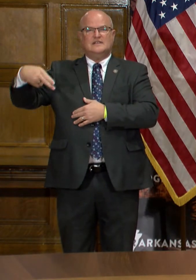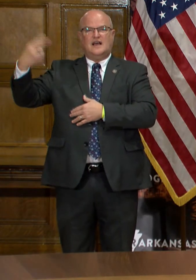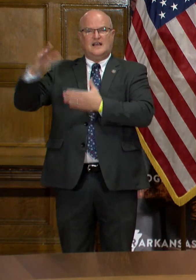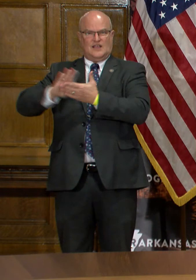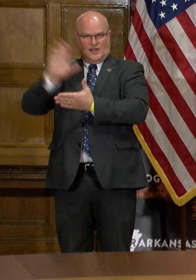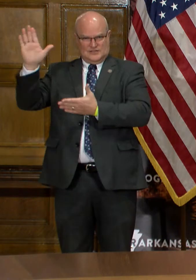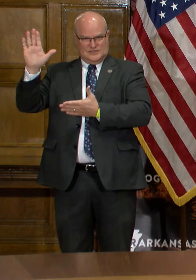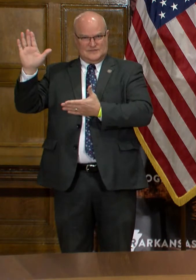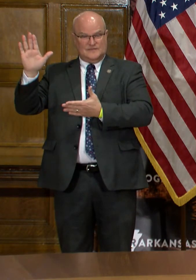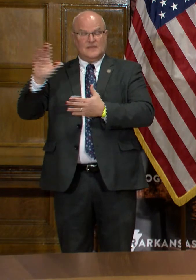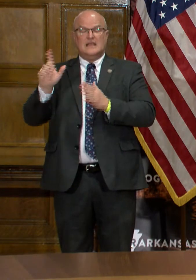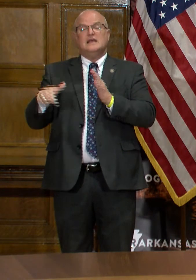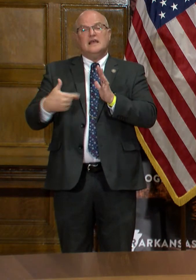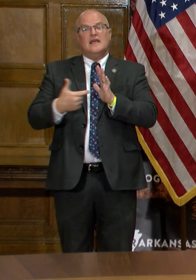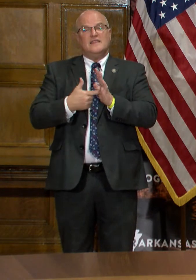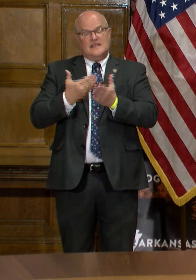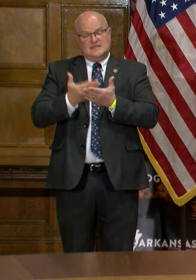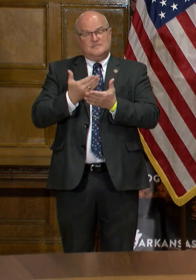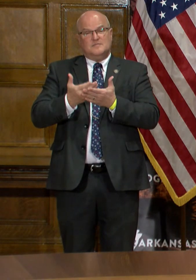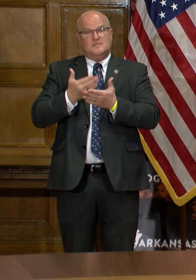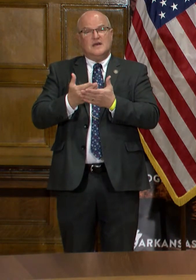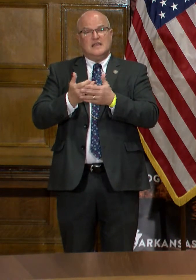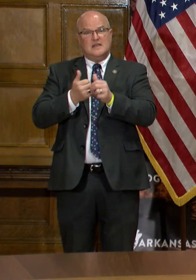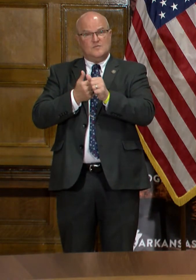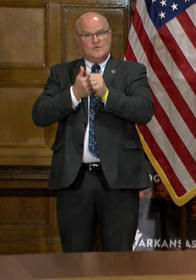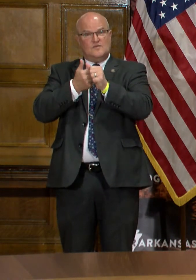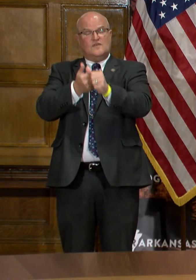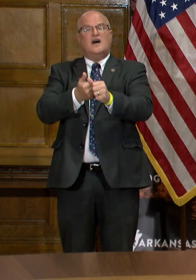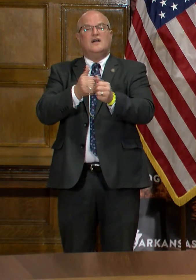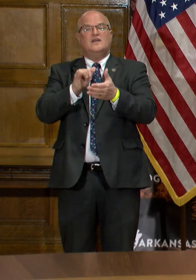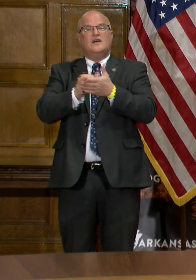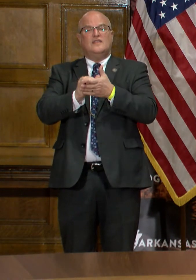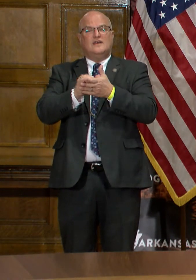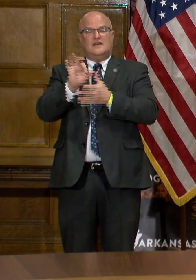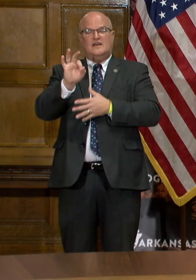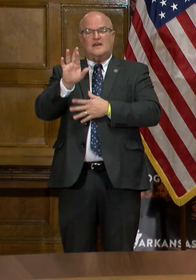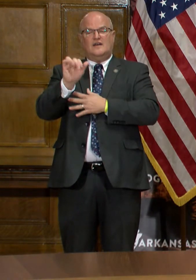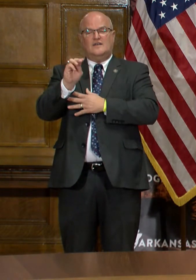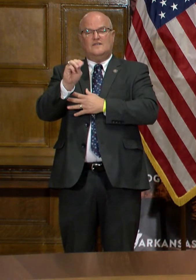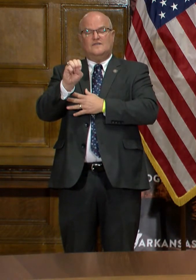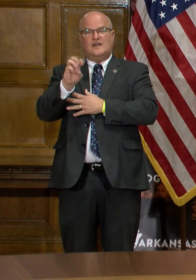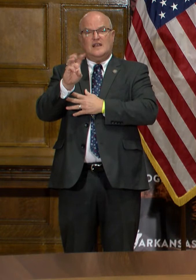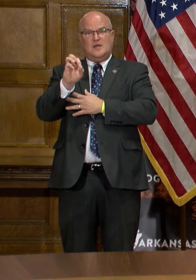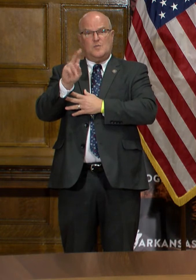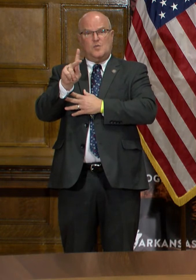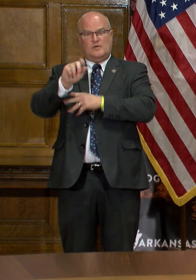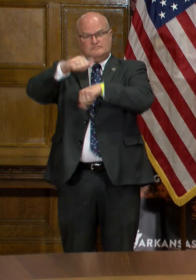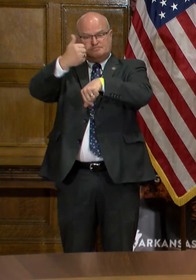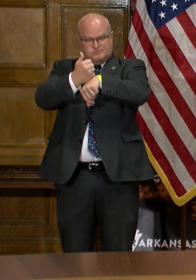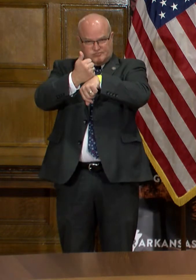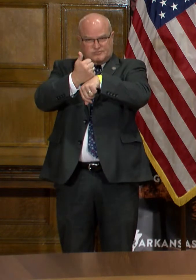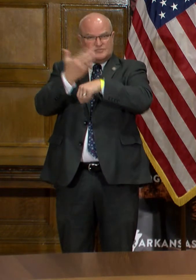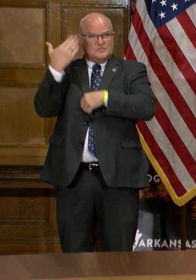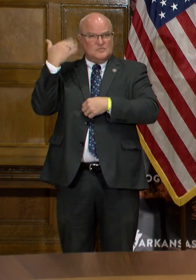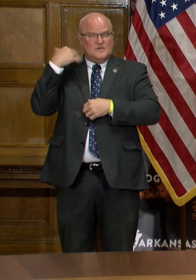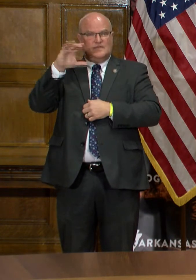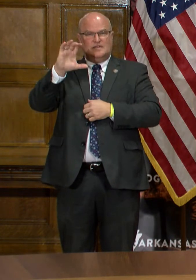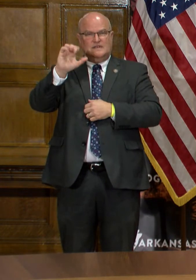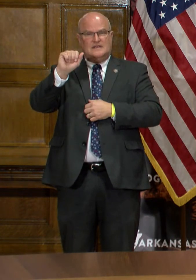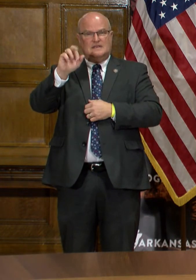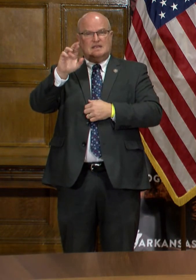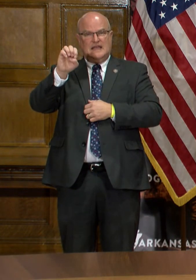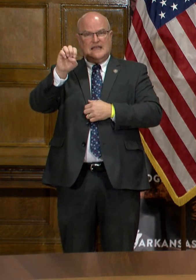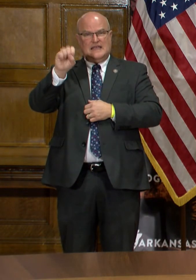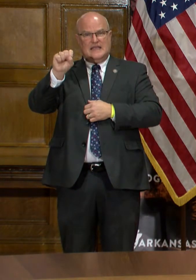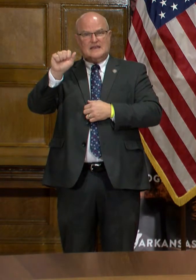education. These funds will follow the framework that had been established under the previous CARES Act. The